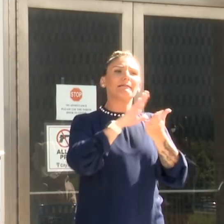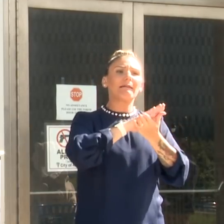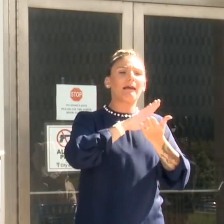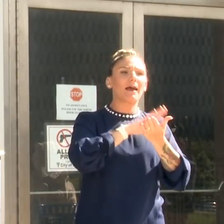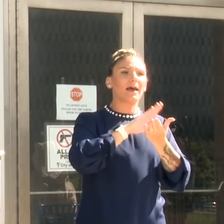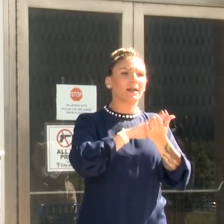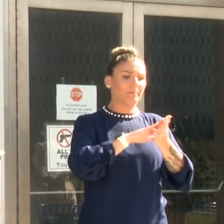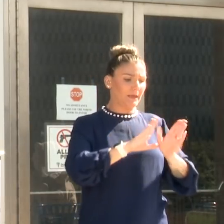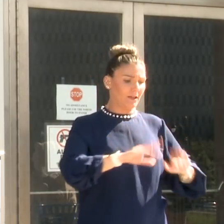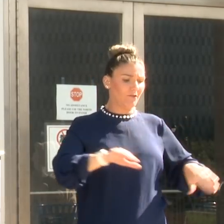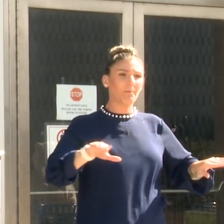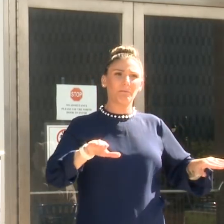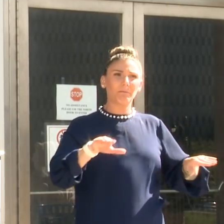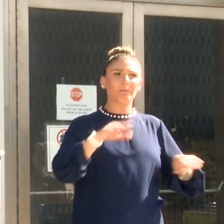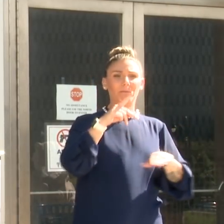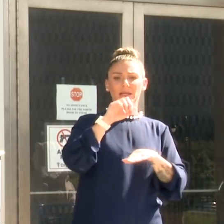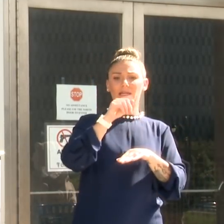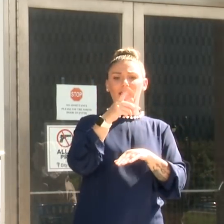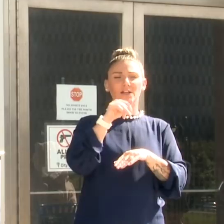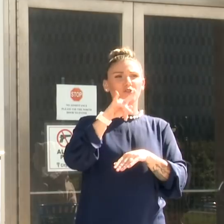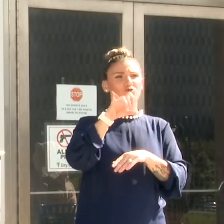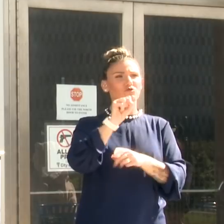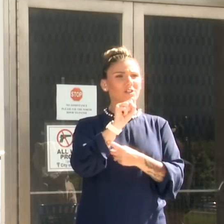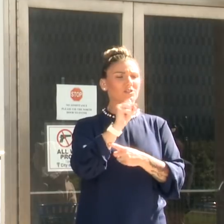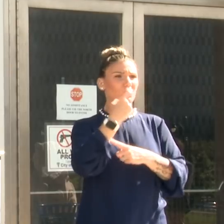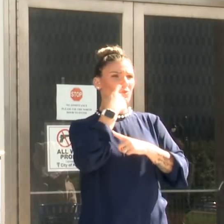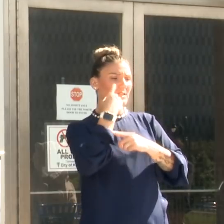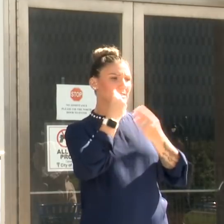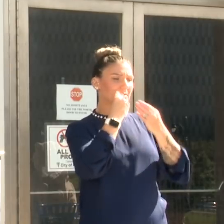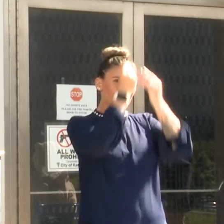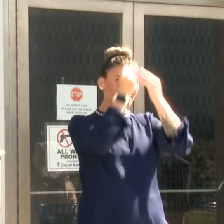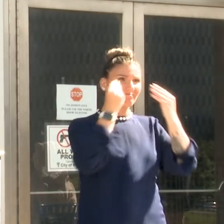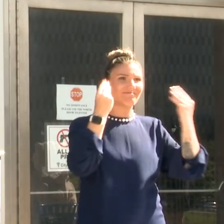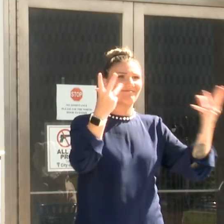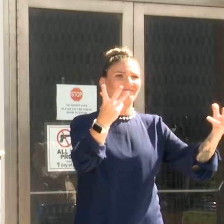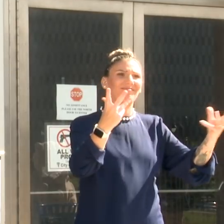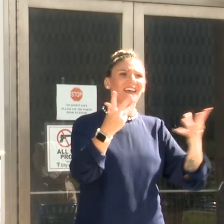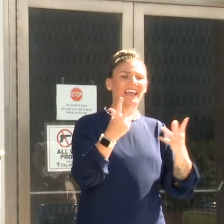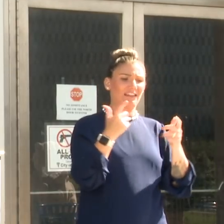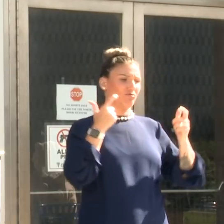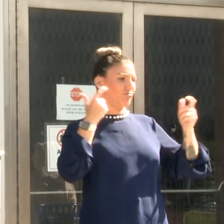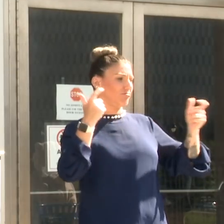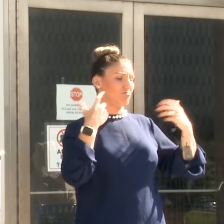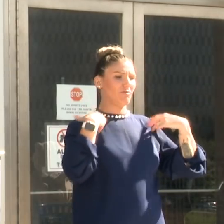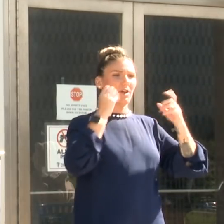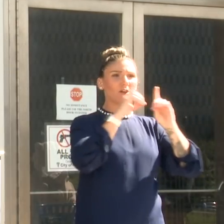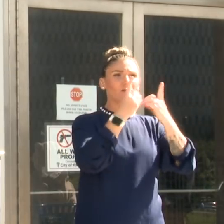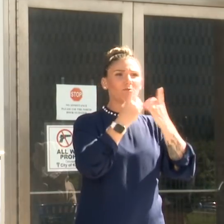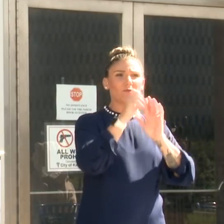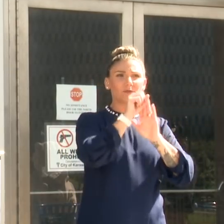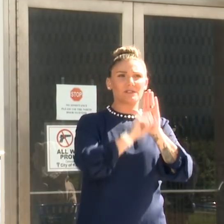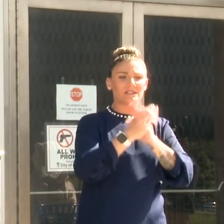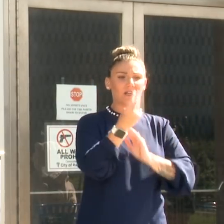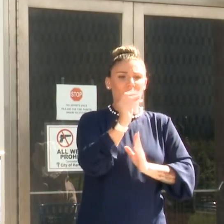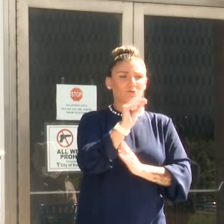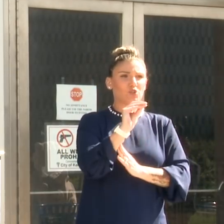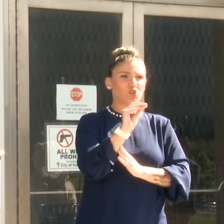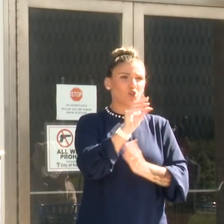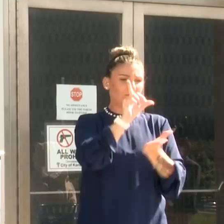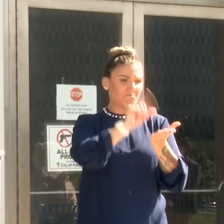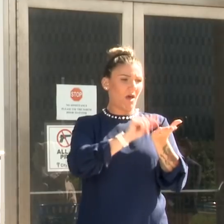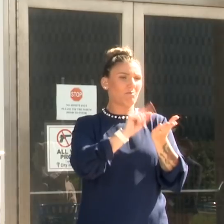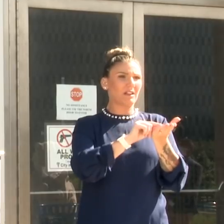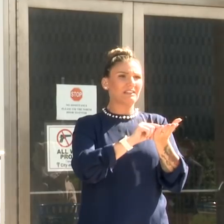has recently put out information on this. Our larger health departments in the state of Missouri have also issued